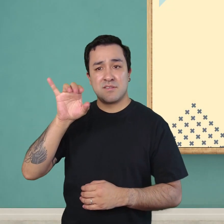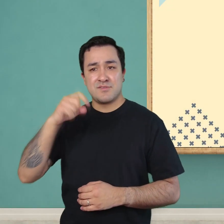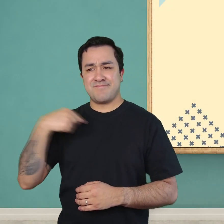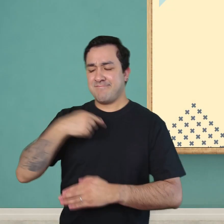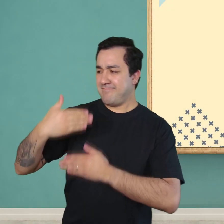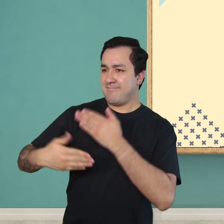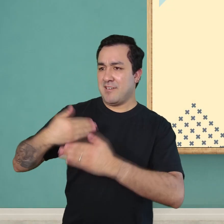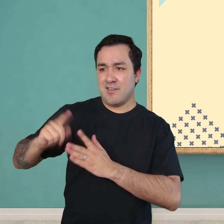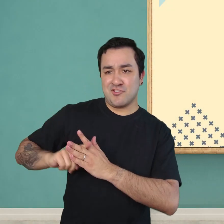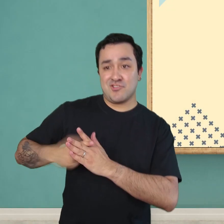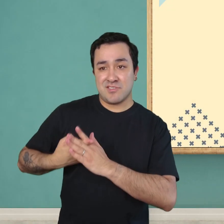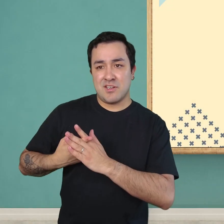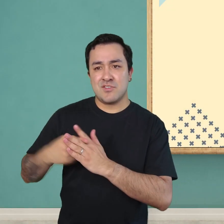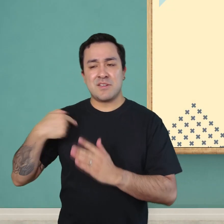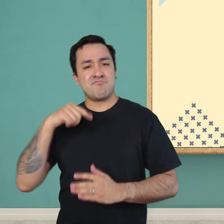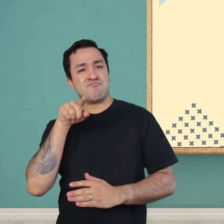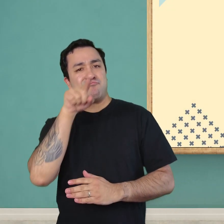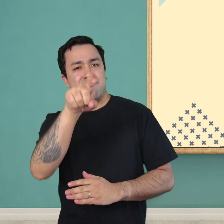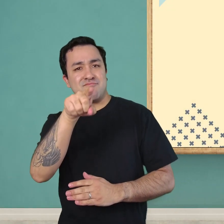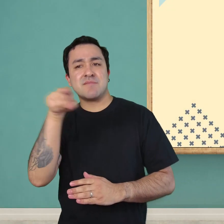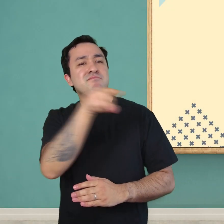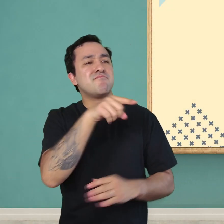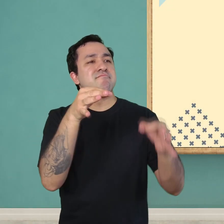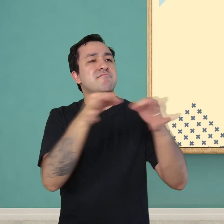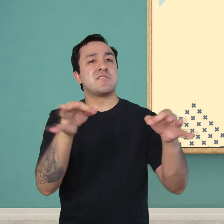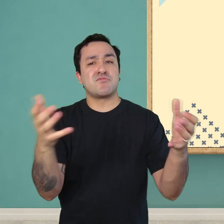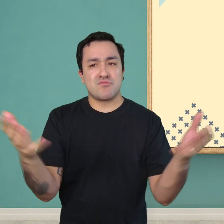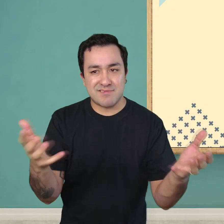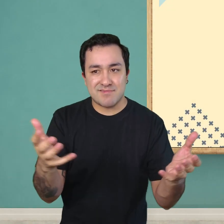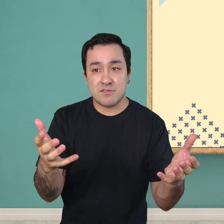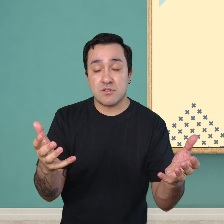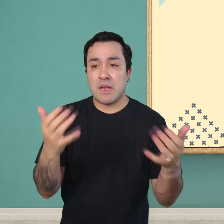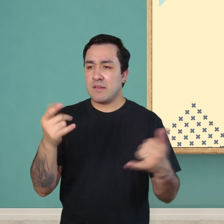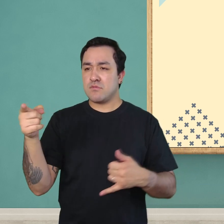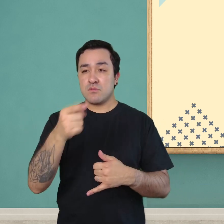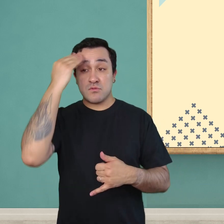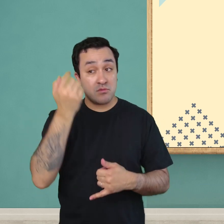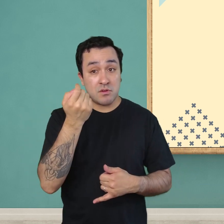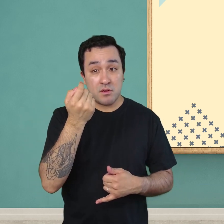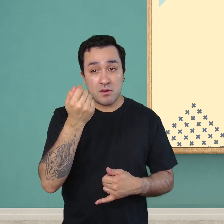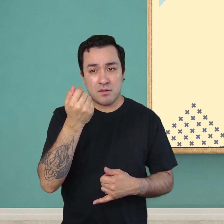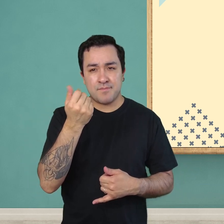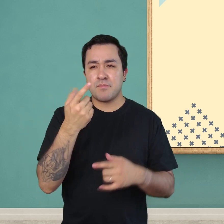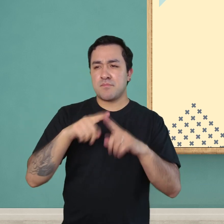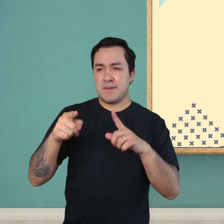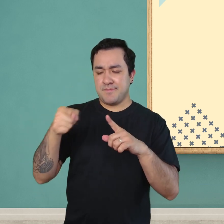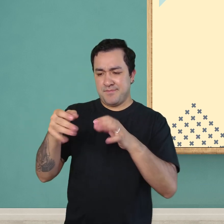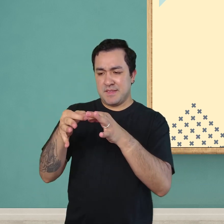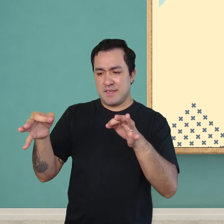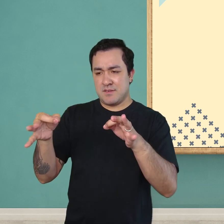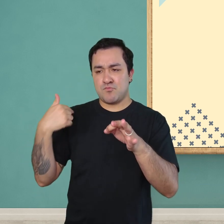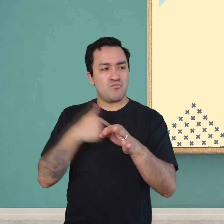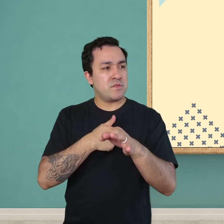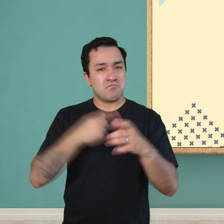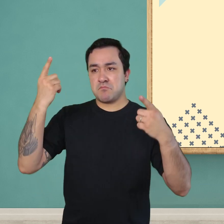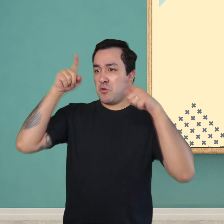At the beginning of this series, we asked what is a language? Now that we know a little bit more about language, what makes a language a